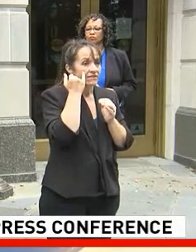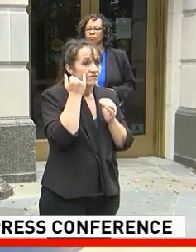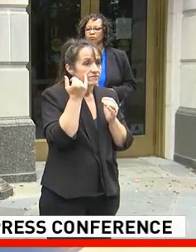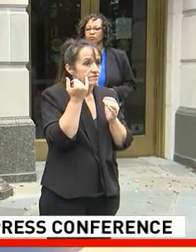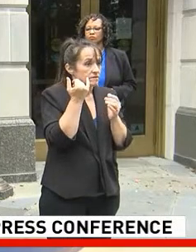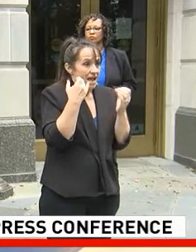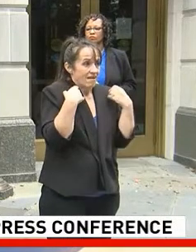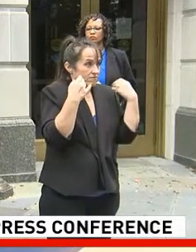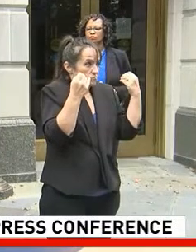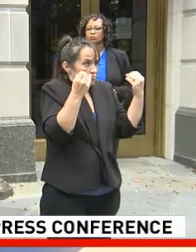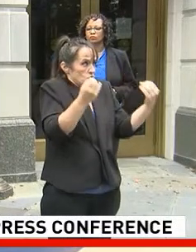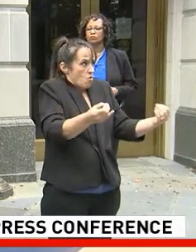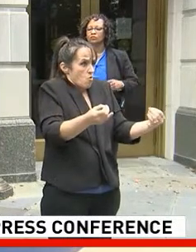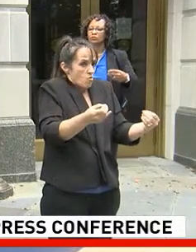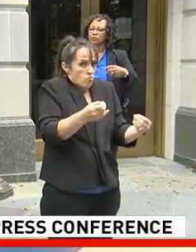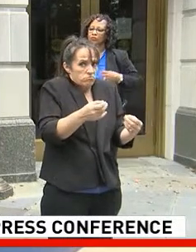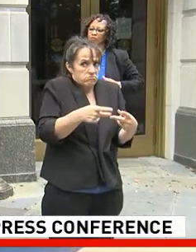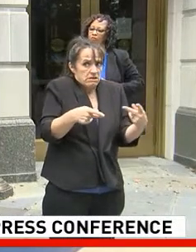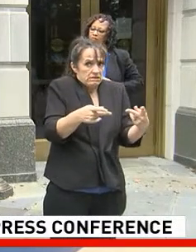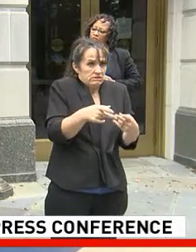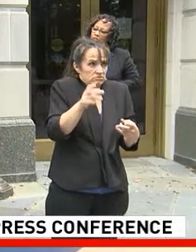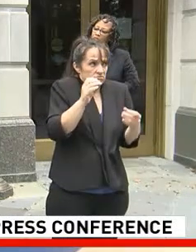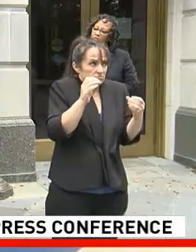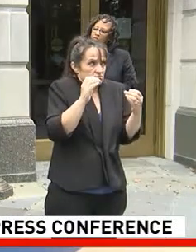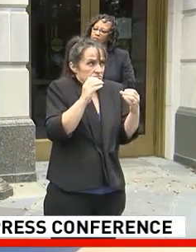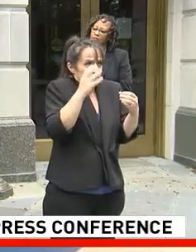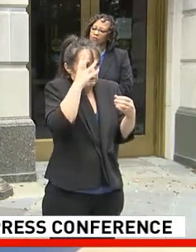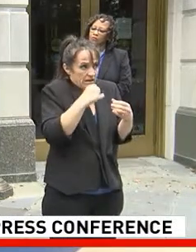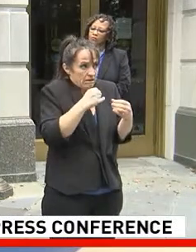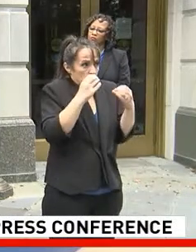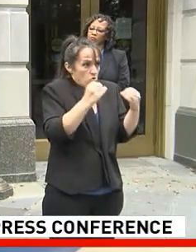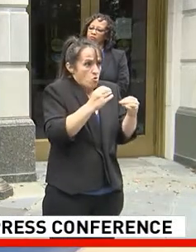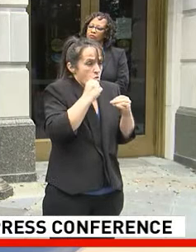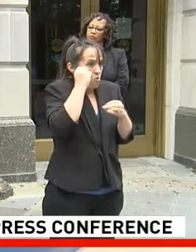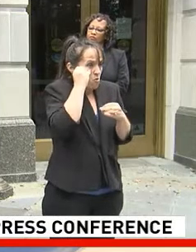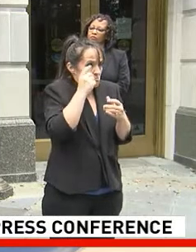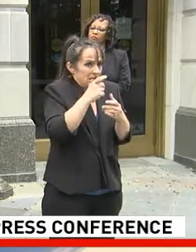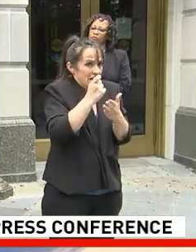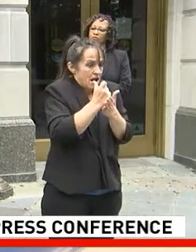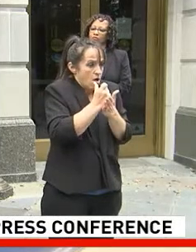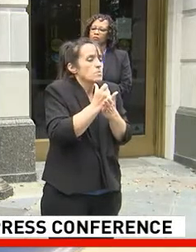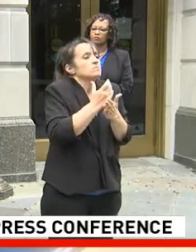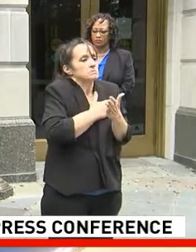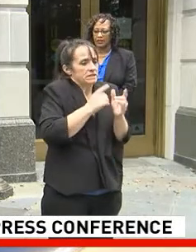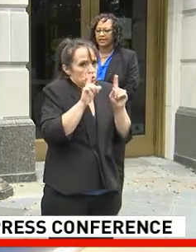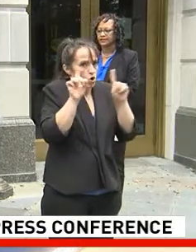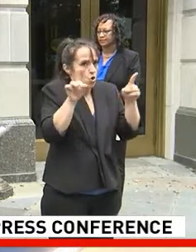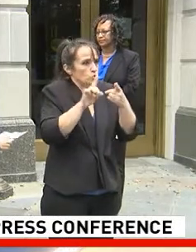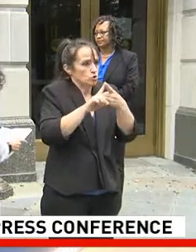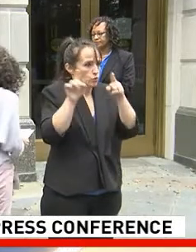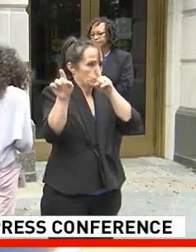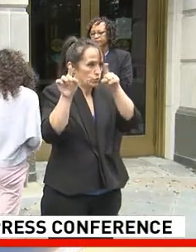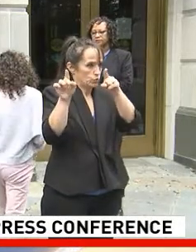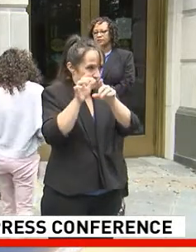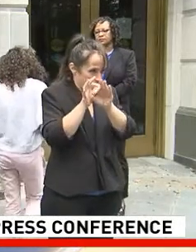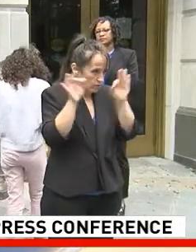are unsheltered or in need of assistance, then please seek out those shelters.